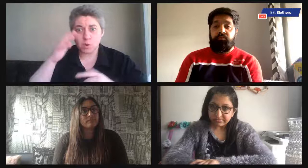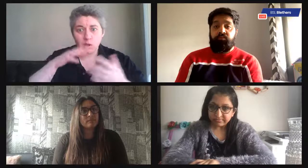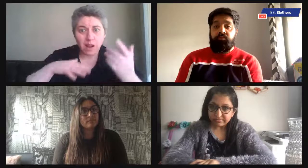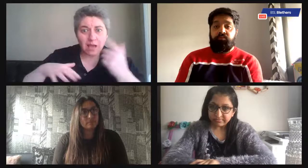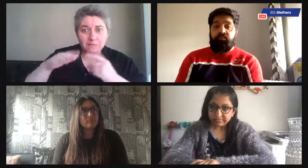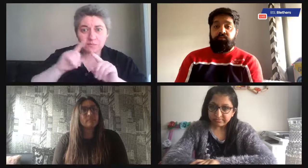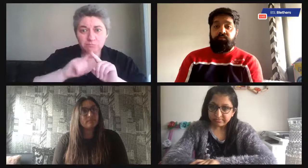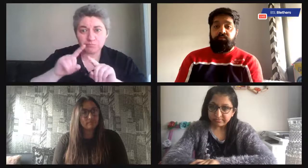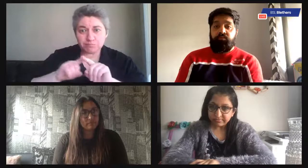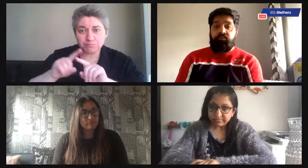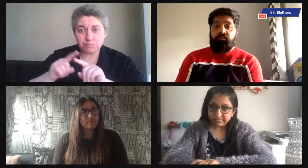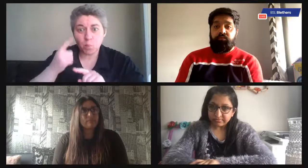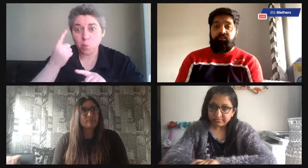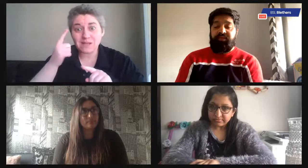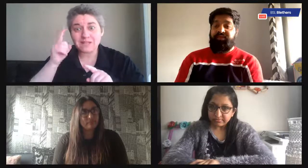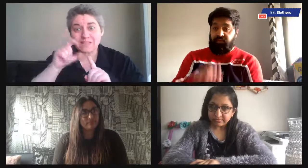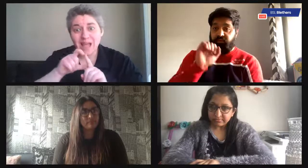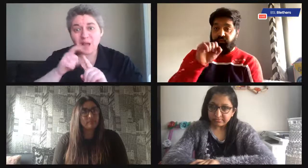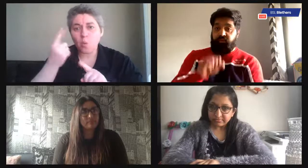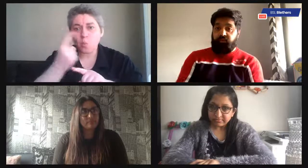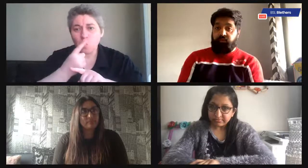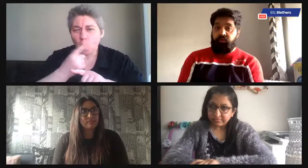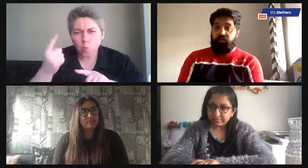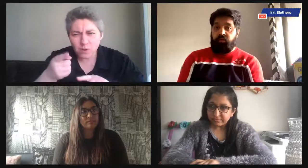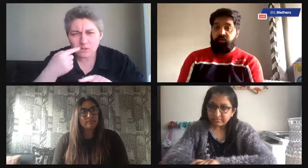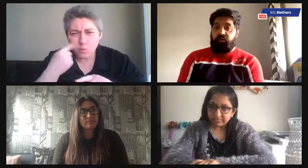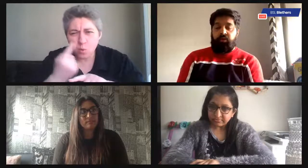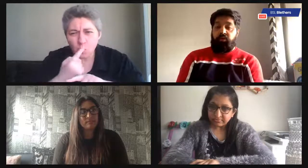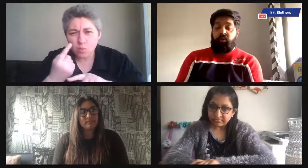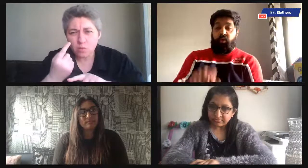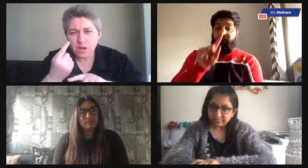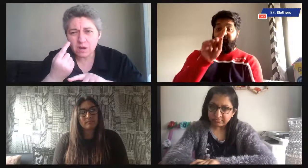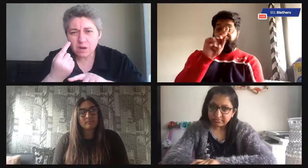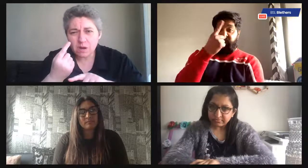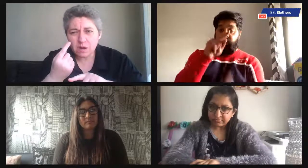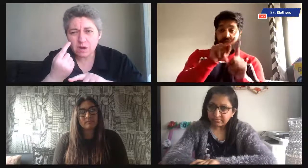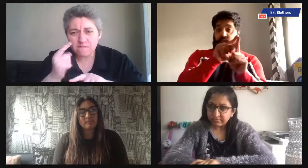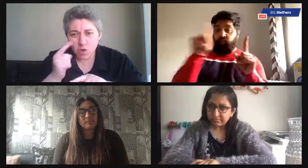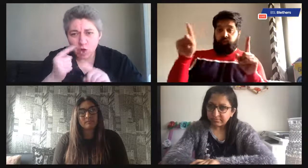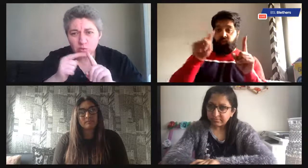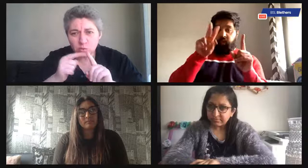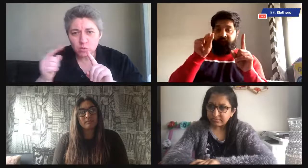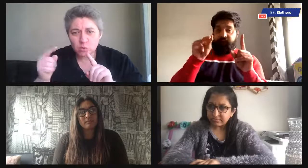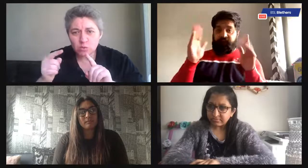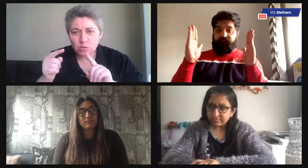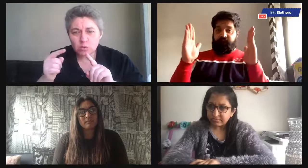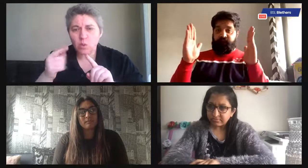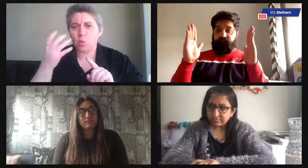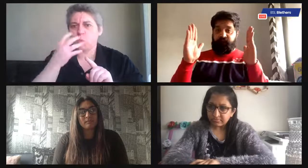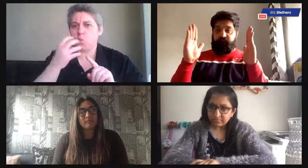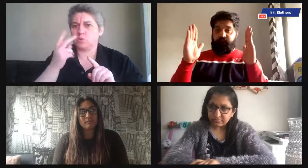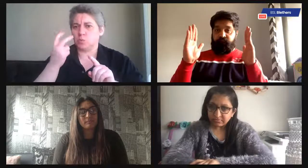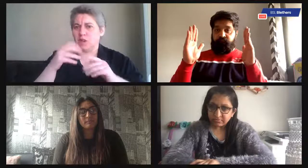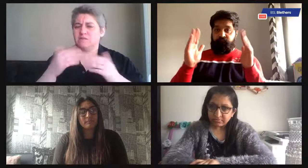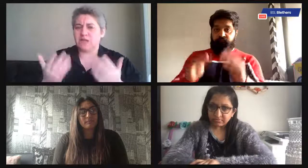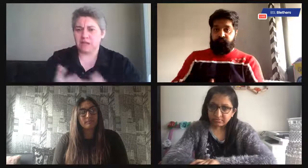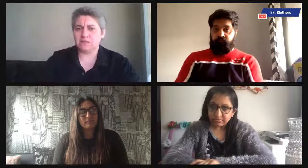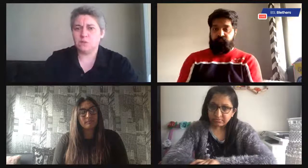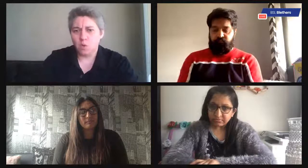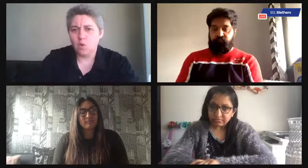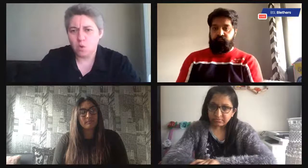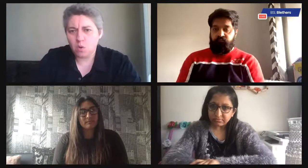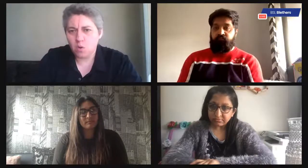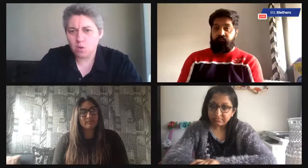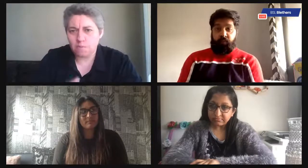be like key speakers there from different? Is it a 1 day thing, or is it? Oh no, it's from